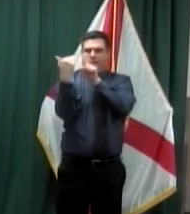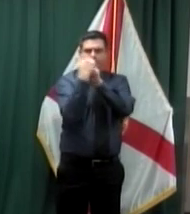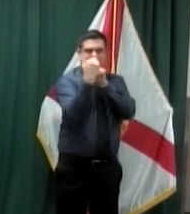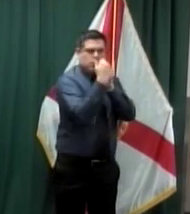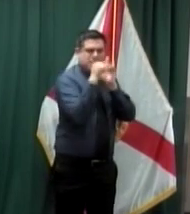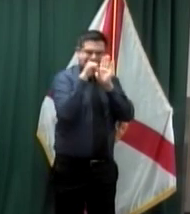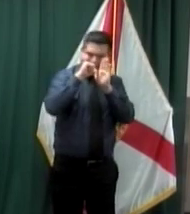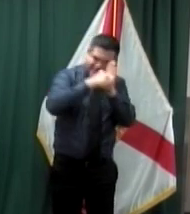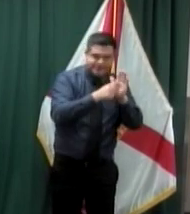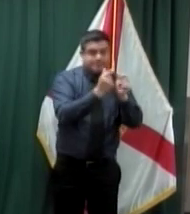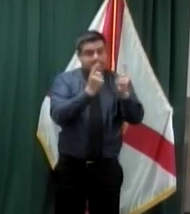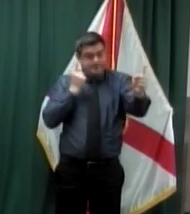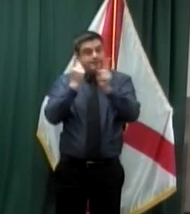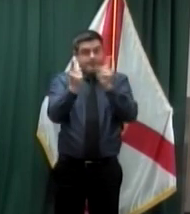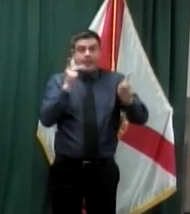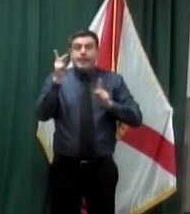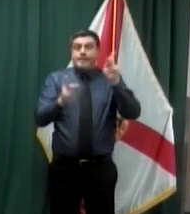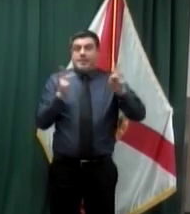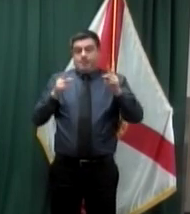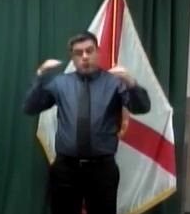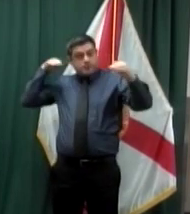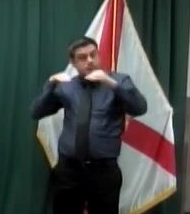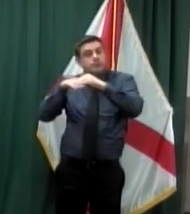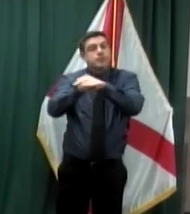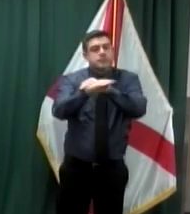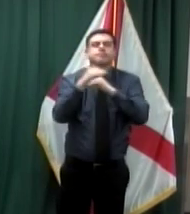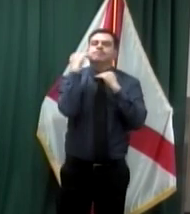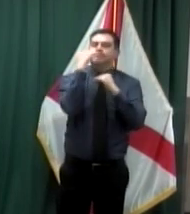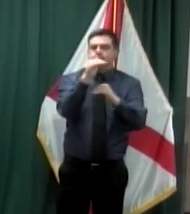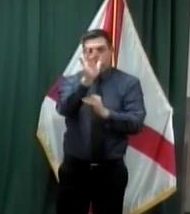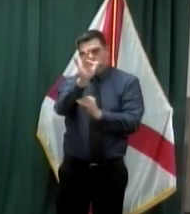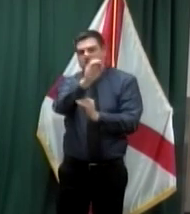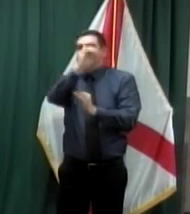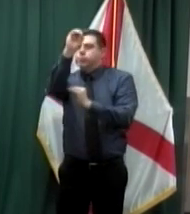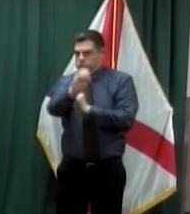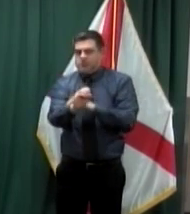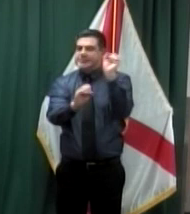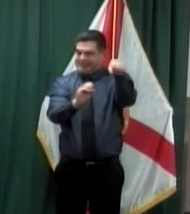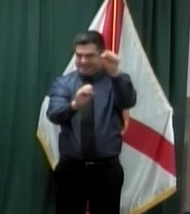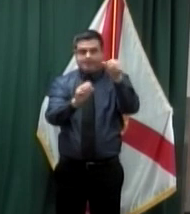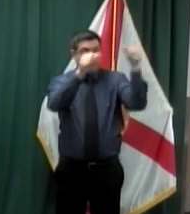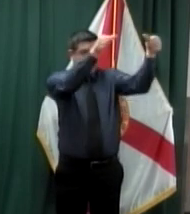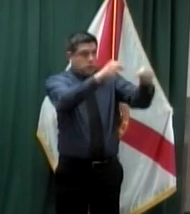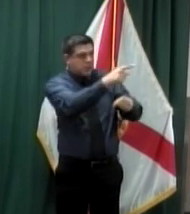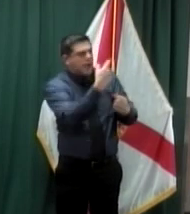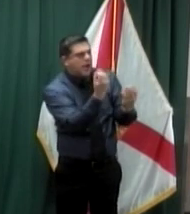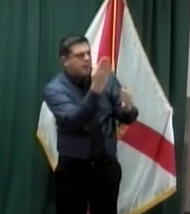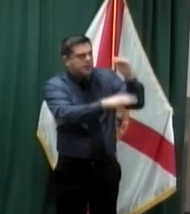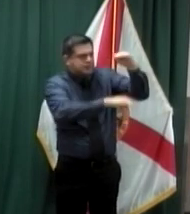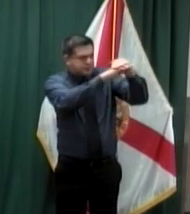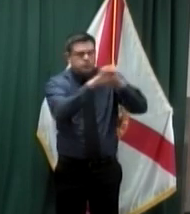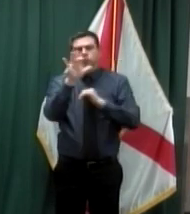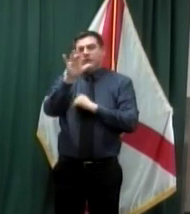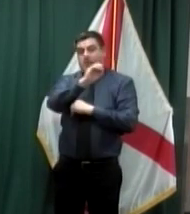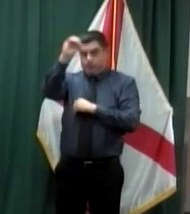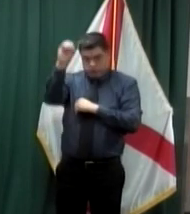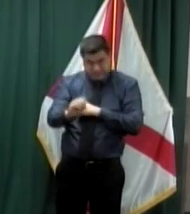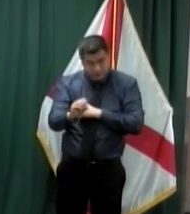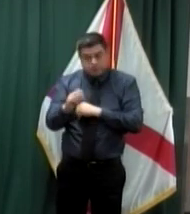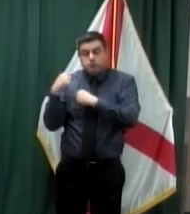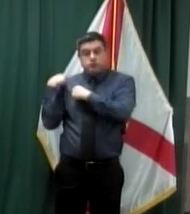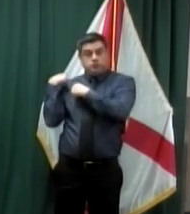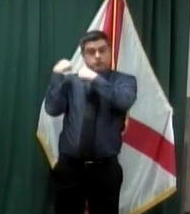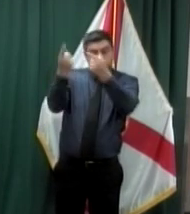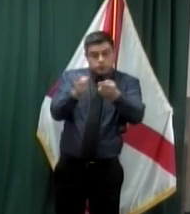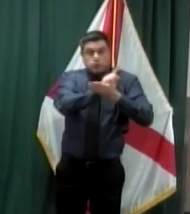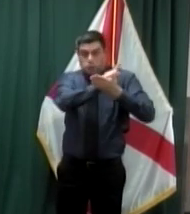over 900 residents took advantage of the new curbside services that we're offering. While the branches were closed, the library registered 190%